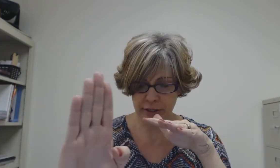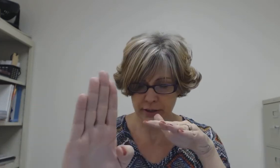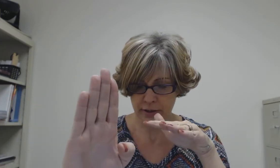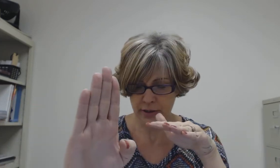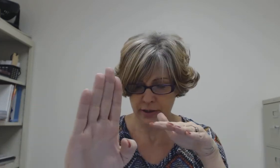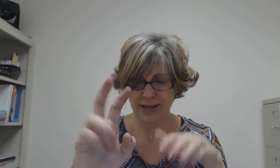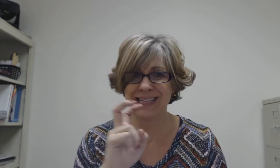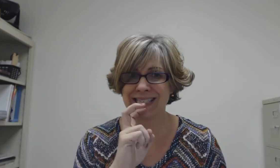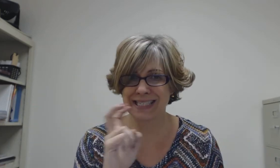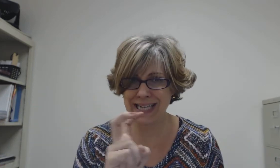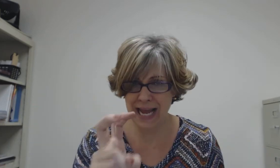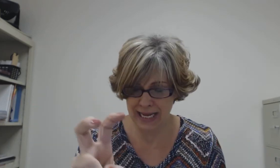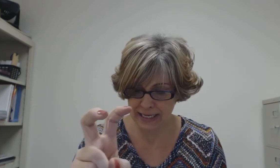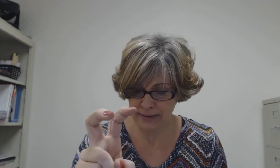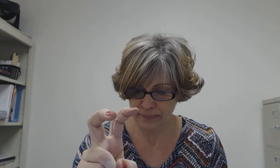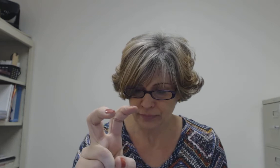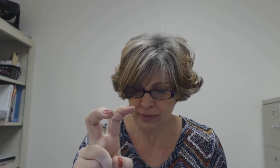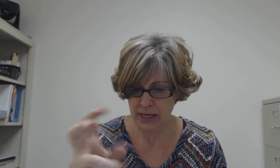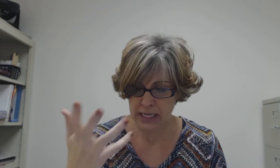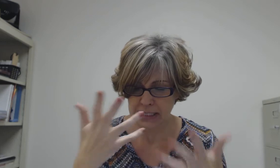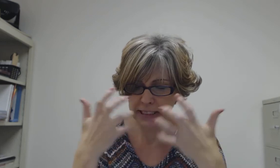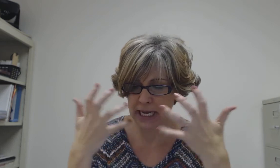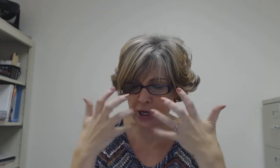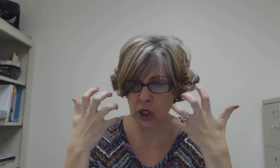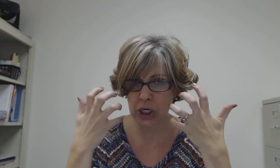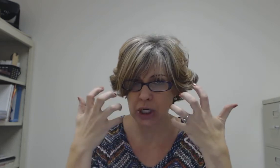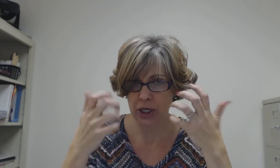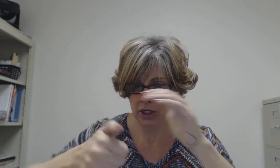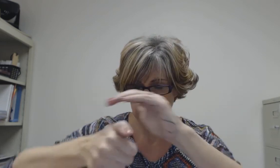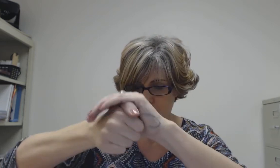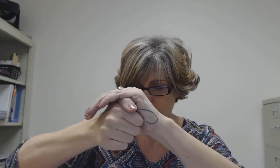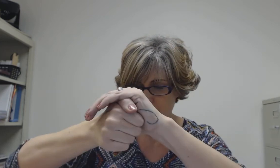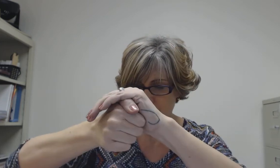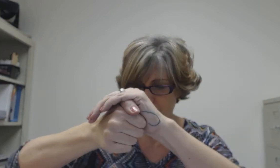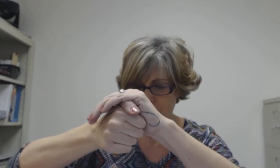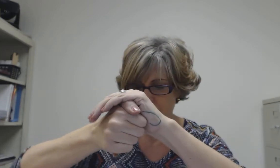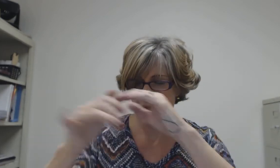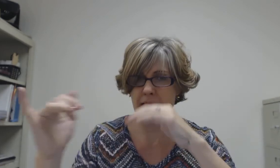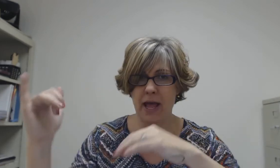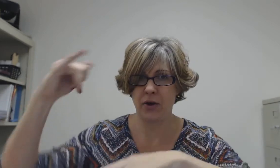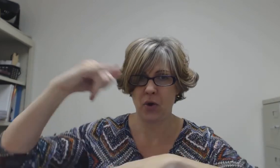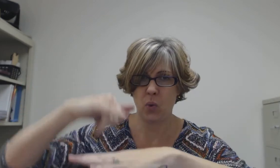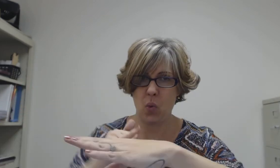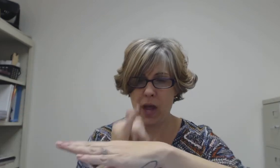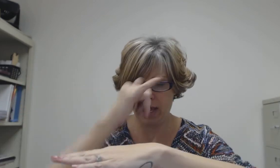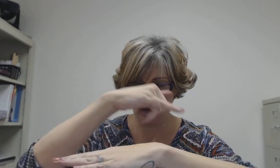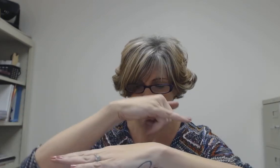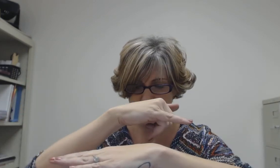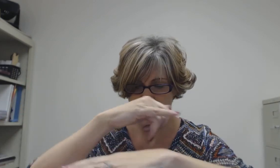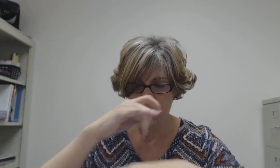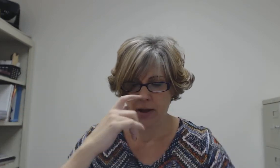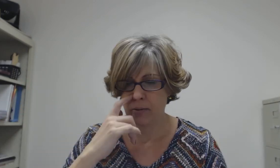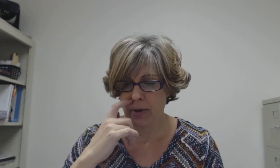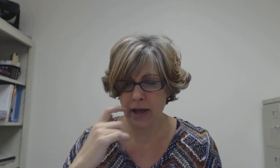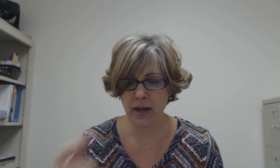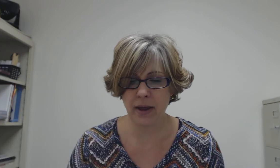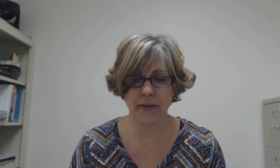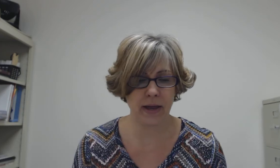shark, snake, tiger, turtle, and whale. Okay, and